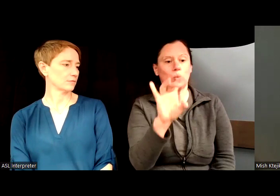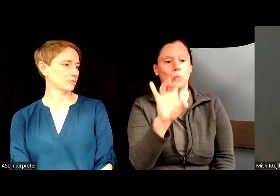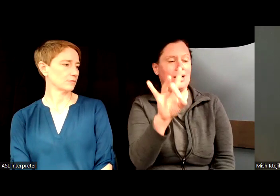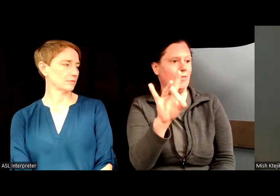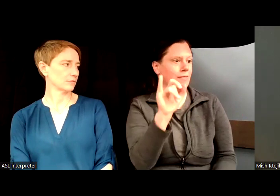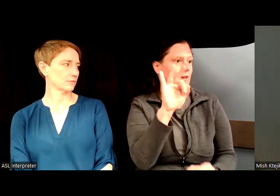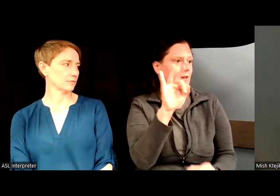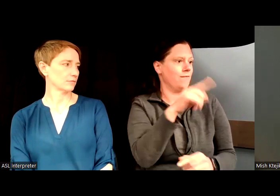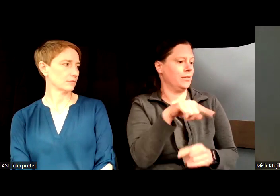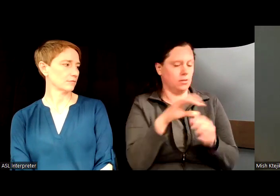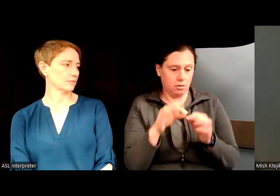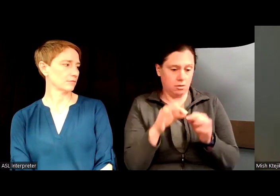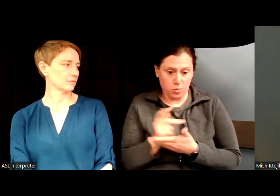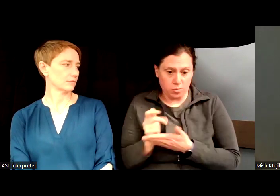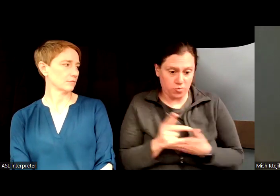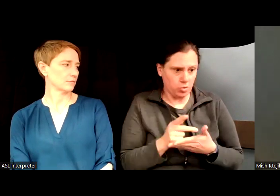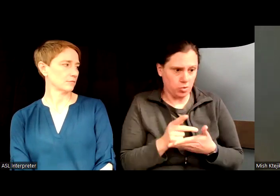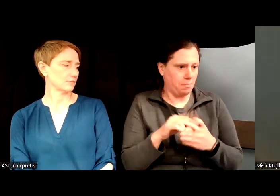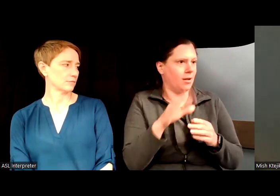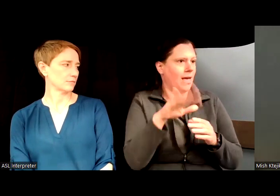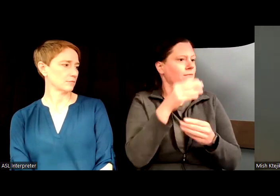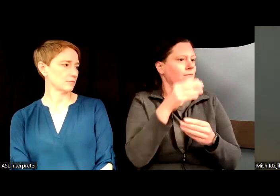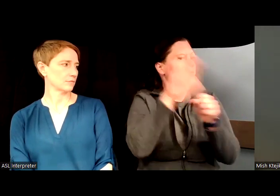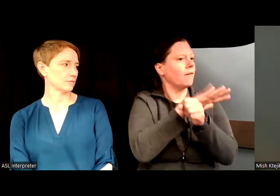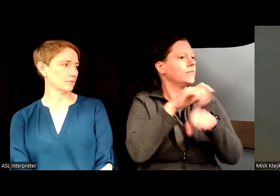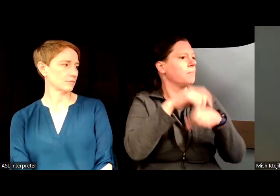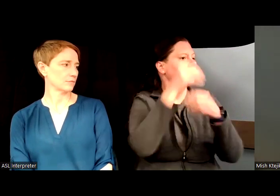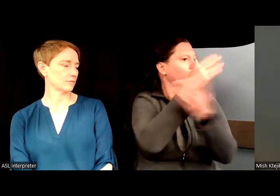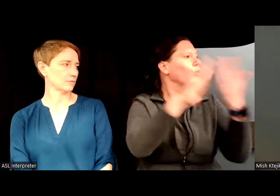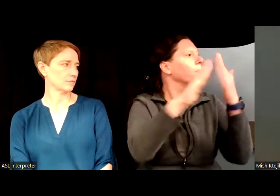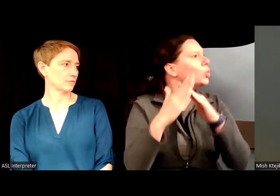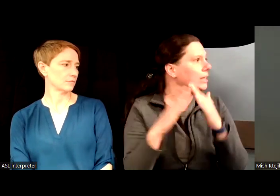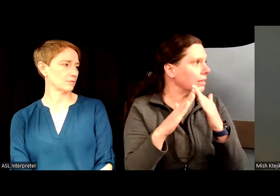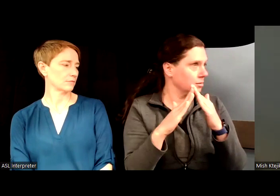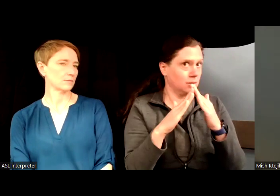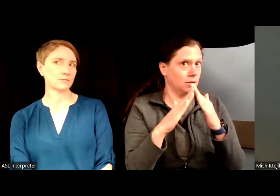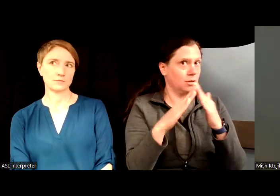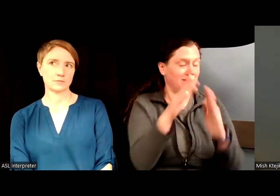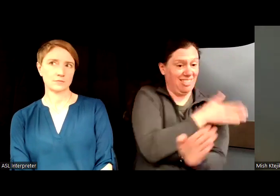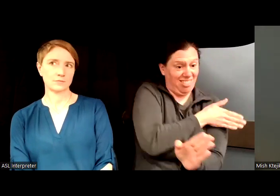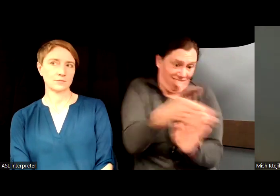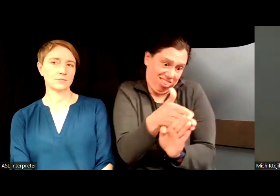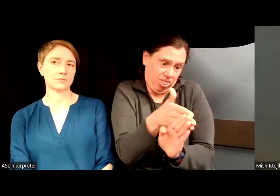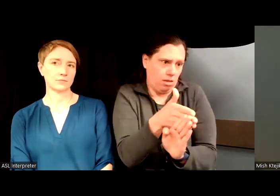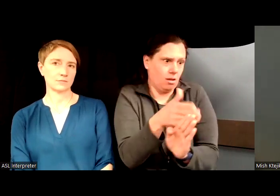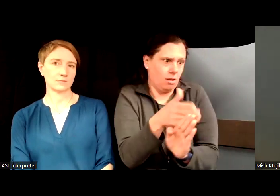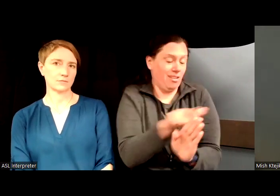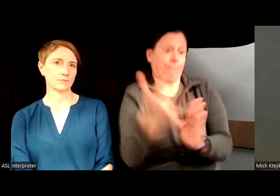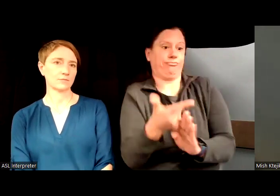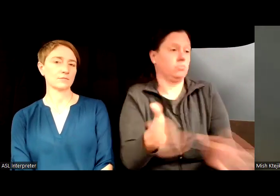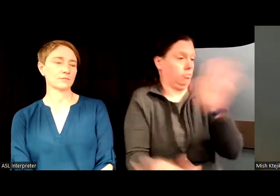That it says it needs to be completed by June 8th. I don't want to approve things quickly. I really want to have time for